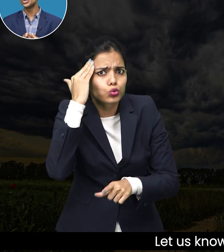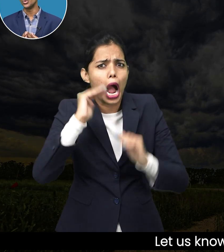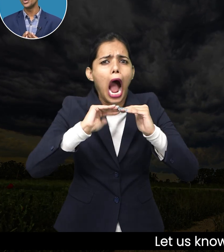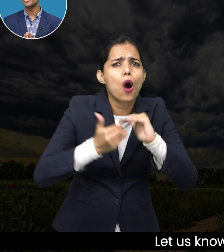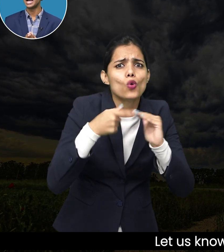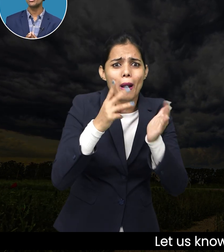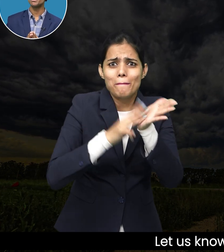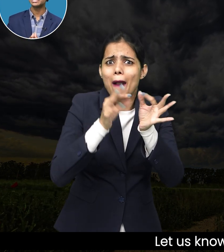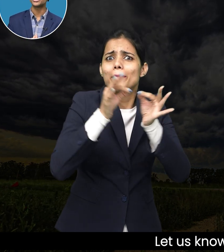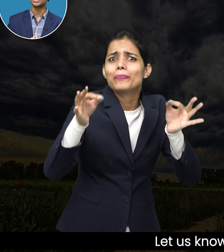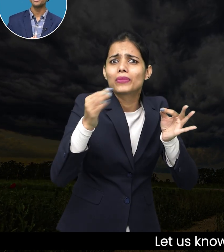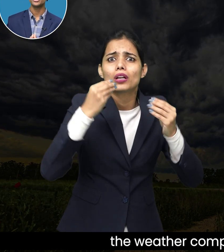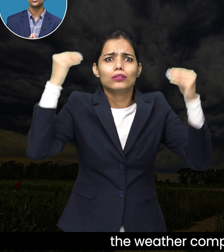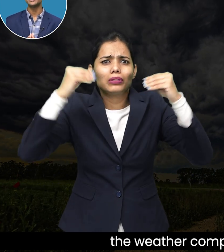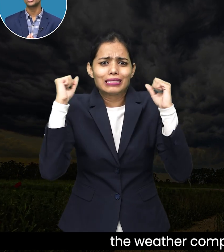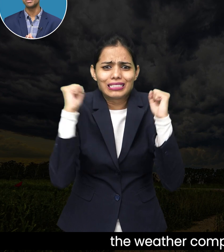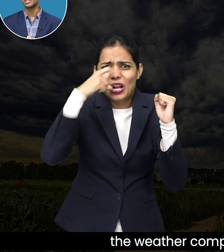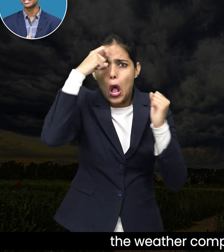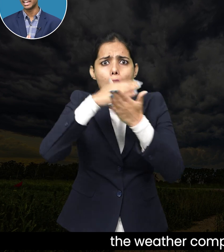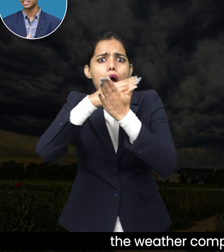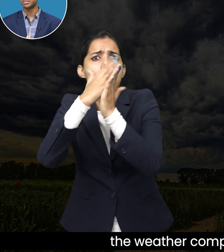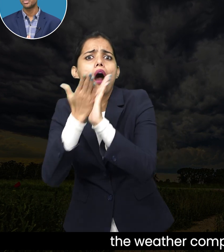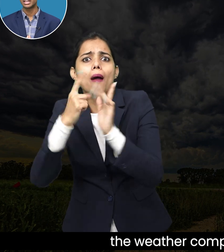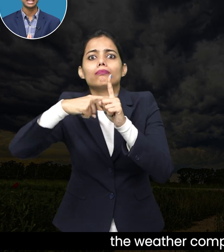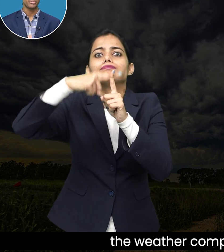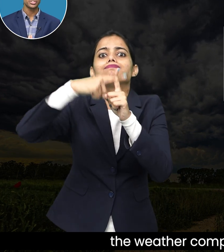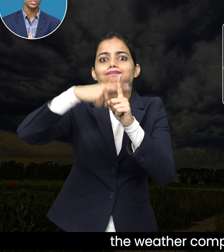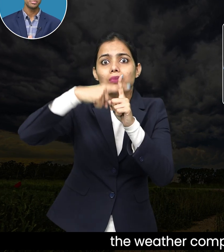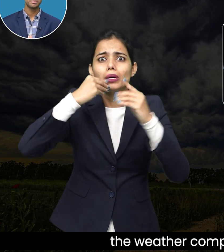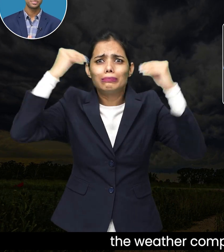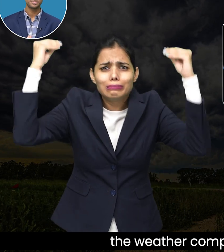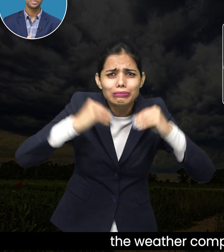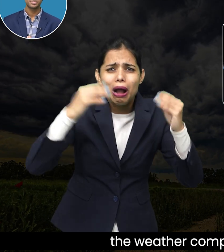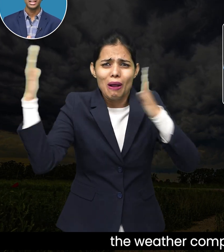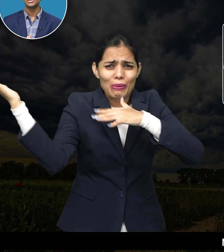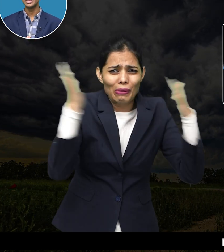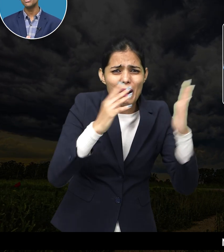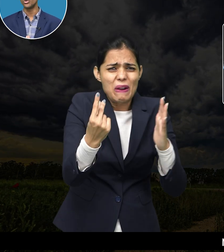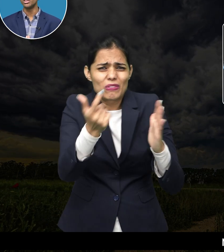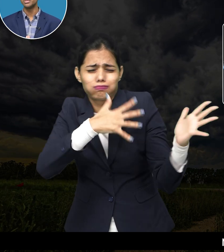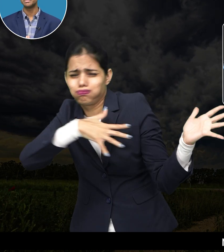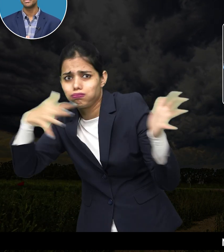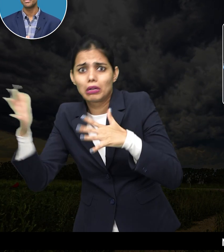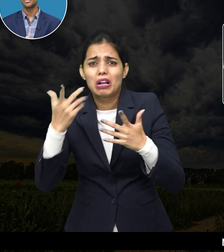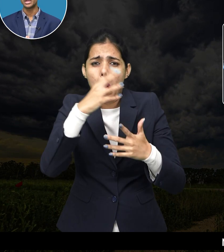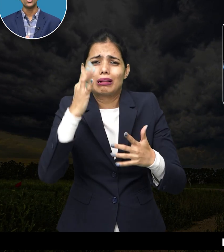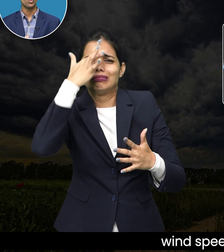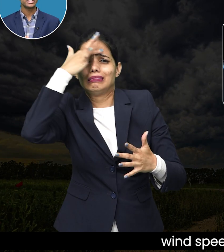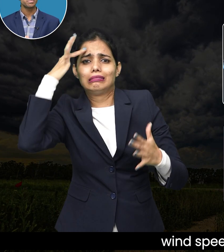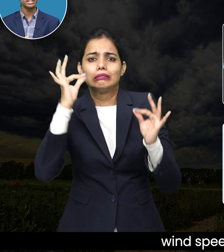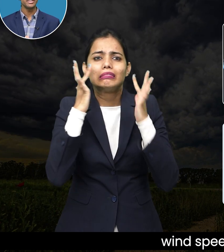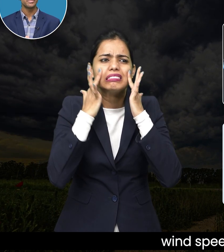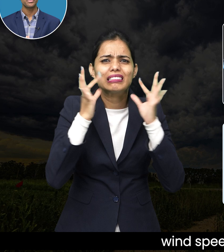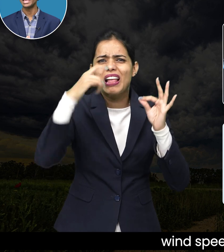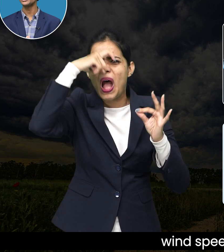Let us know how to measure the weather components like temperature, rainfall,